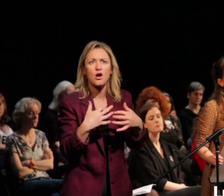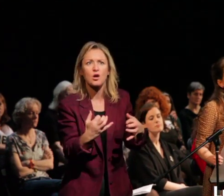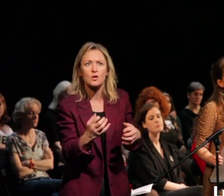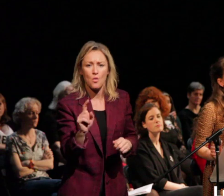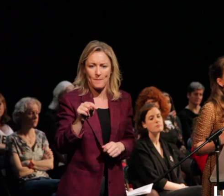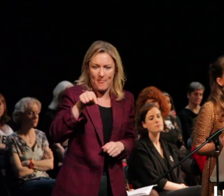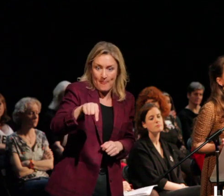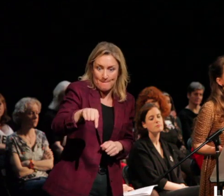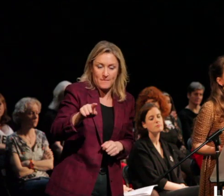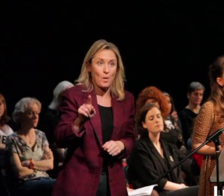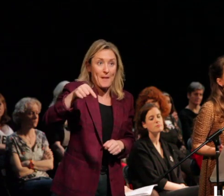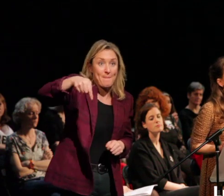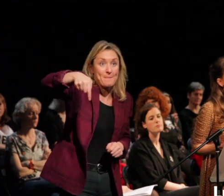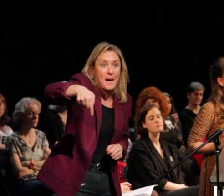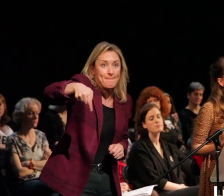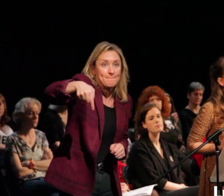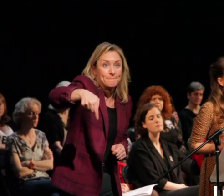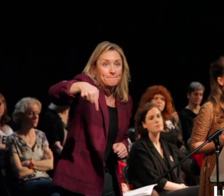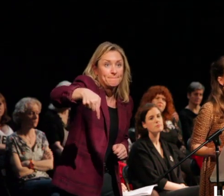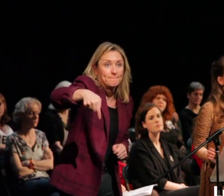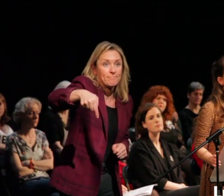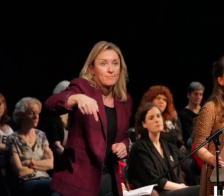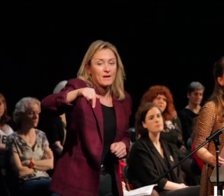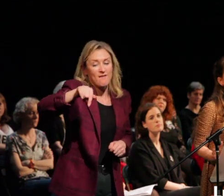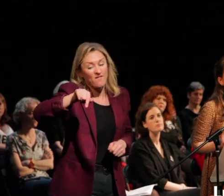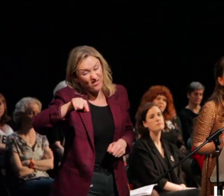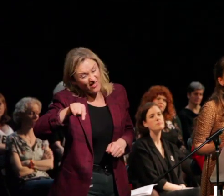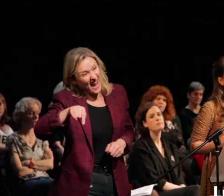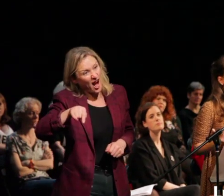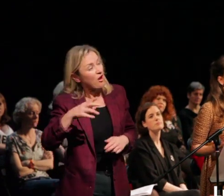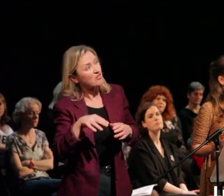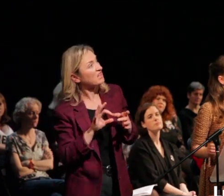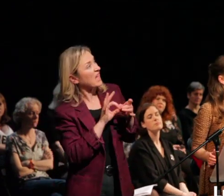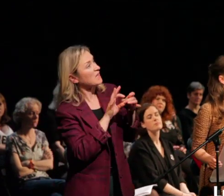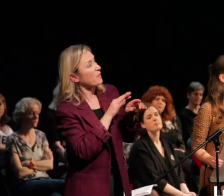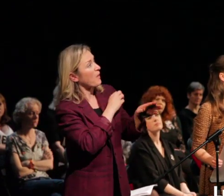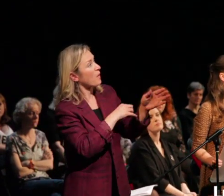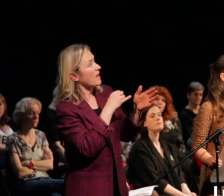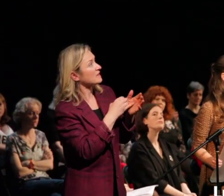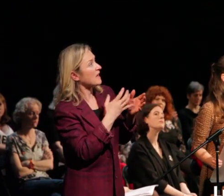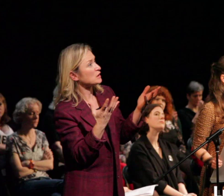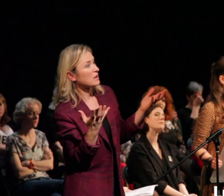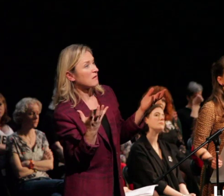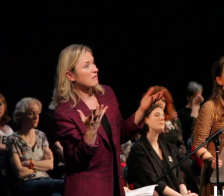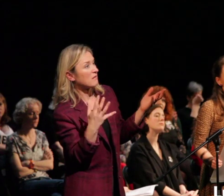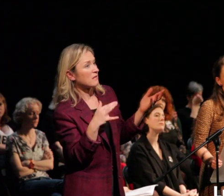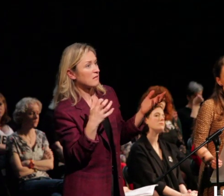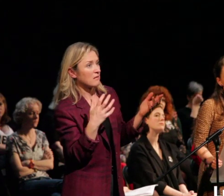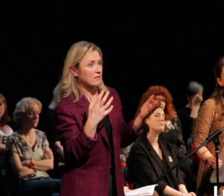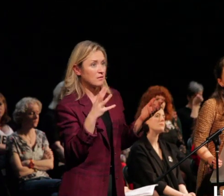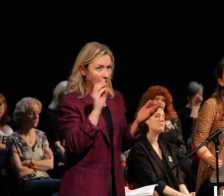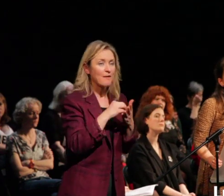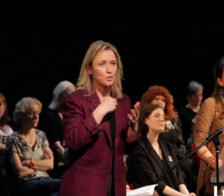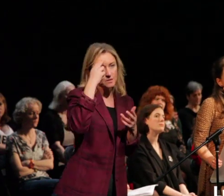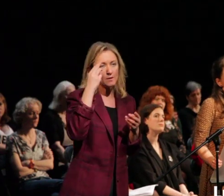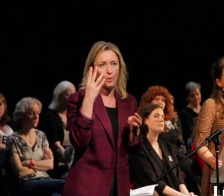them? Of course you need to understand that if someone isn't engaging with your organisation, either professionally or as an audience member, of course you need to understand why that